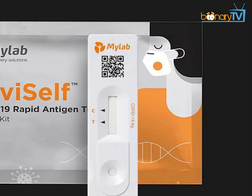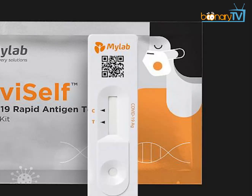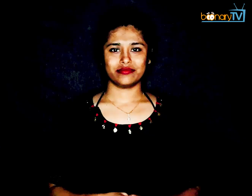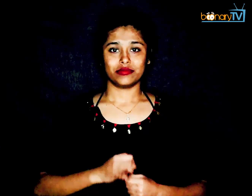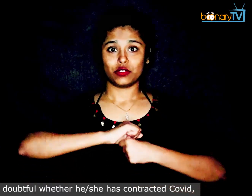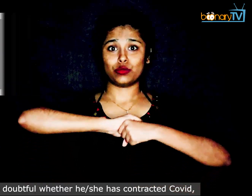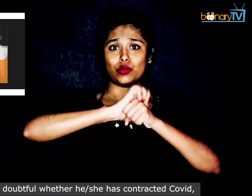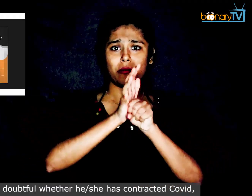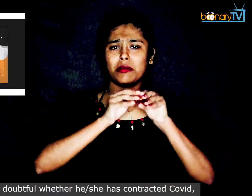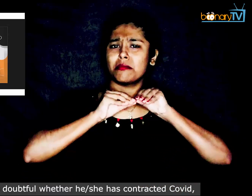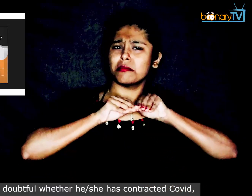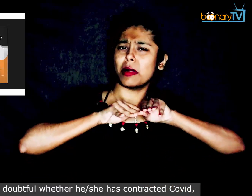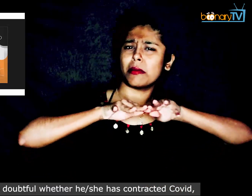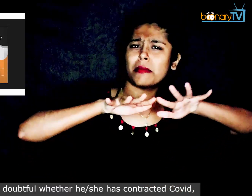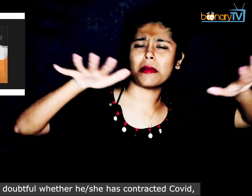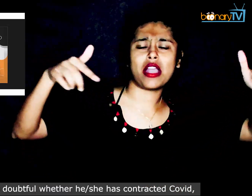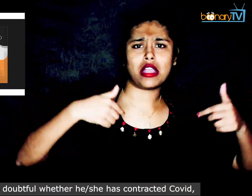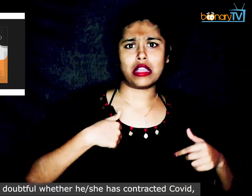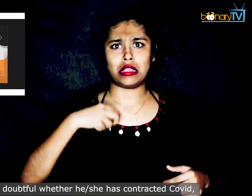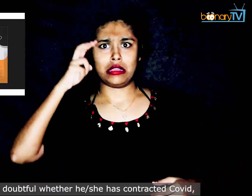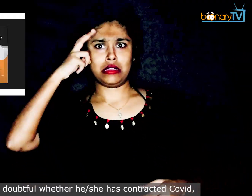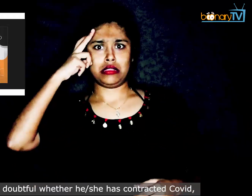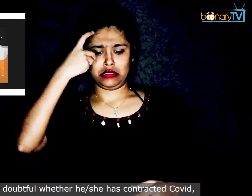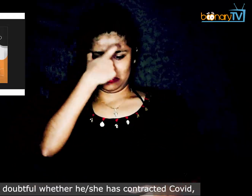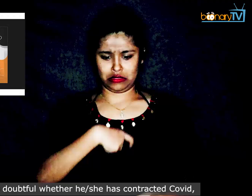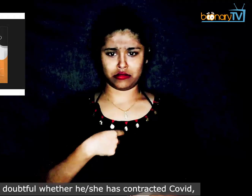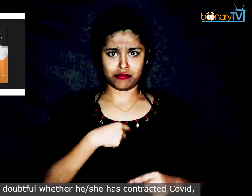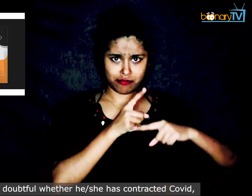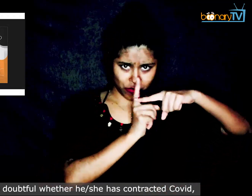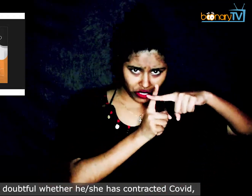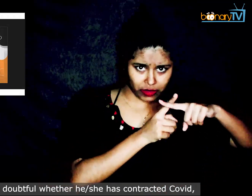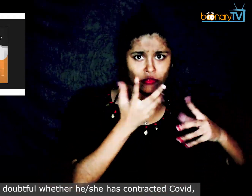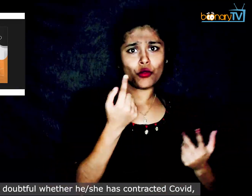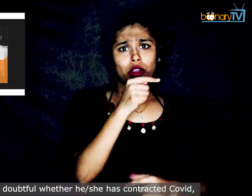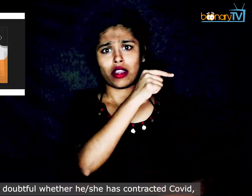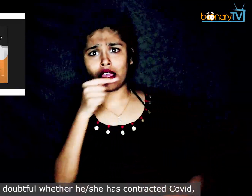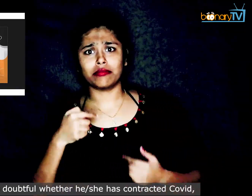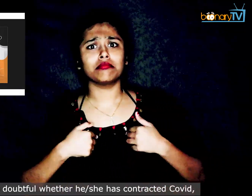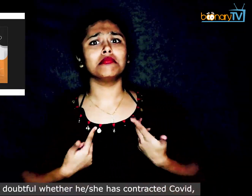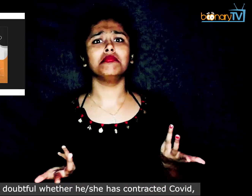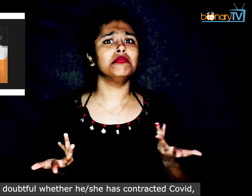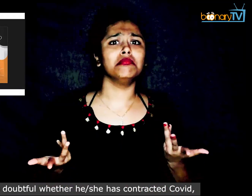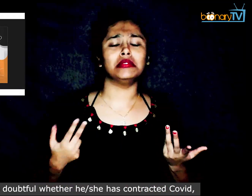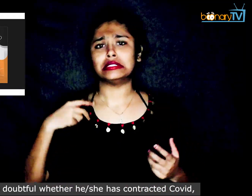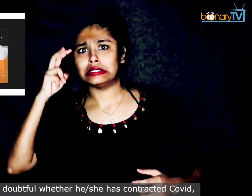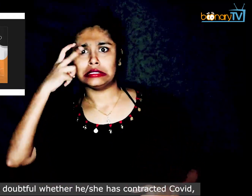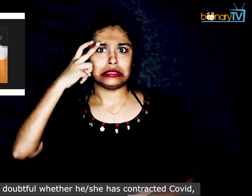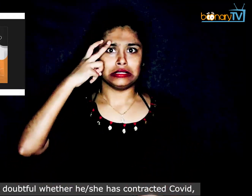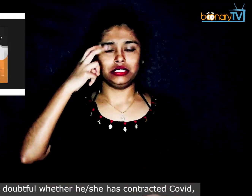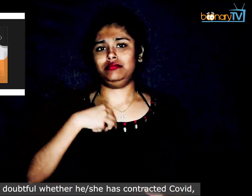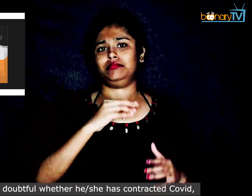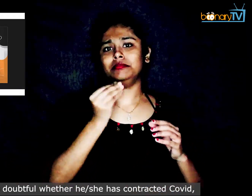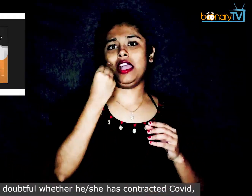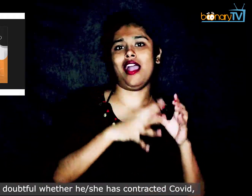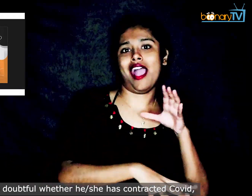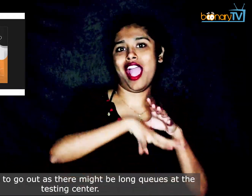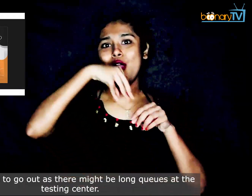If a person is doubtful whether he or she has contracted COVID, but